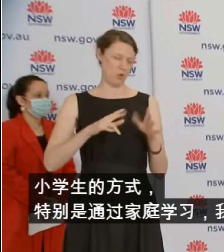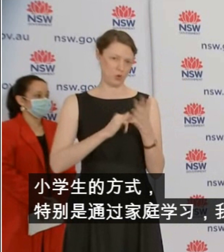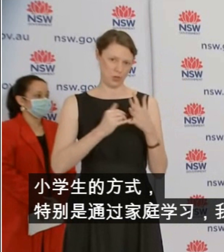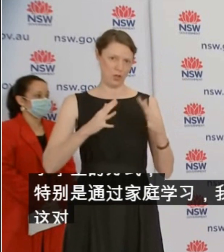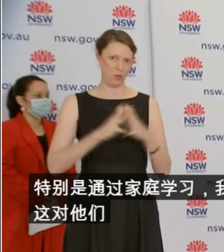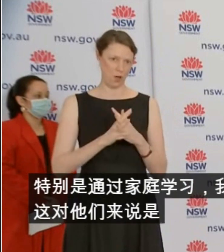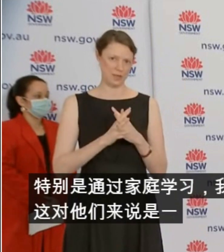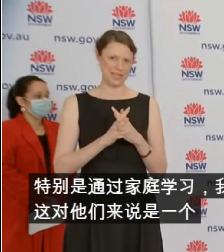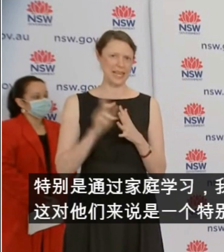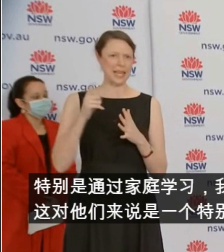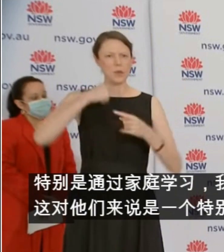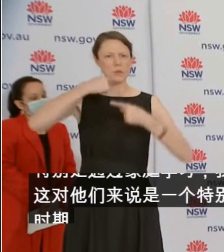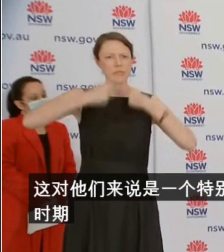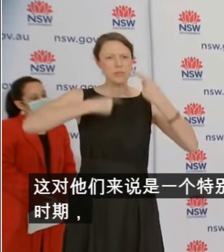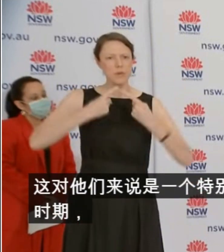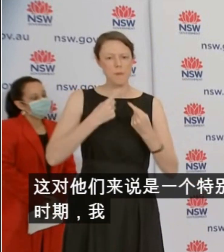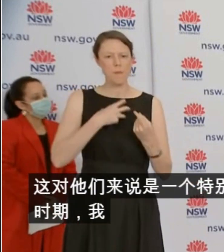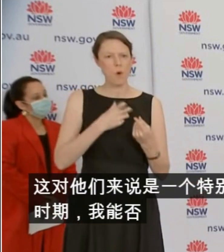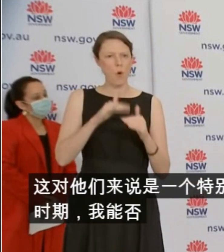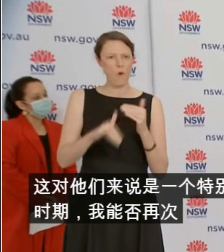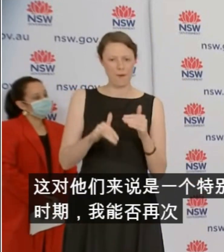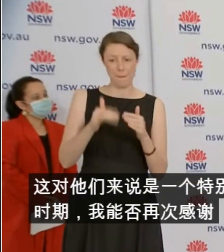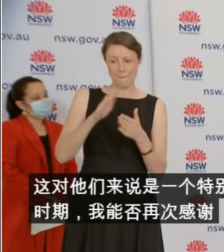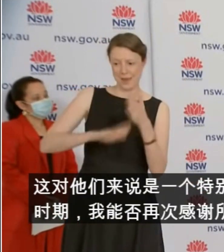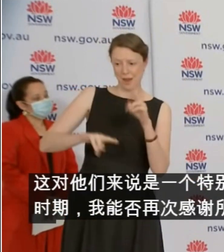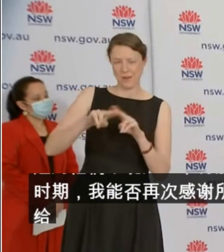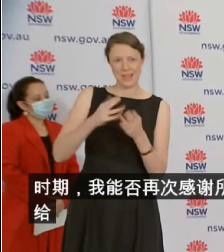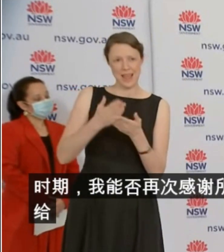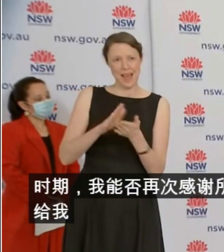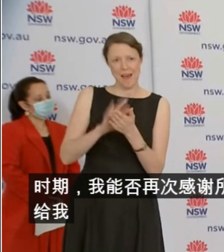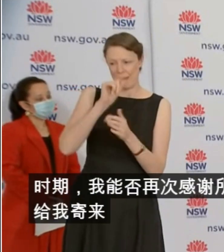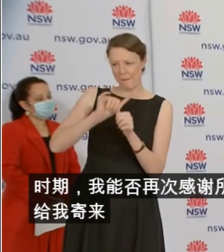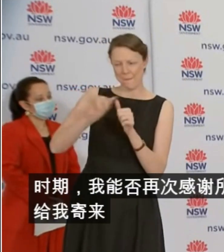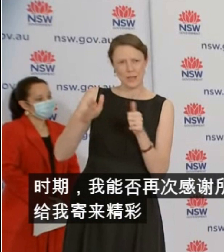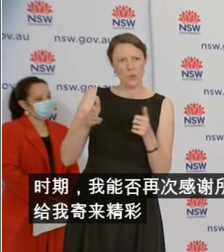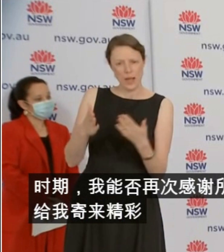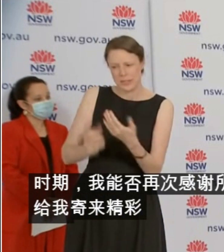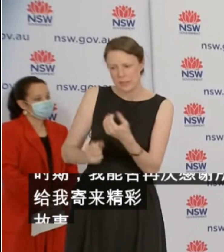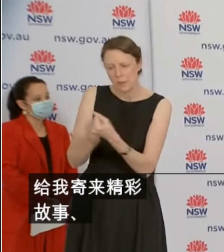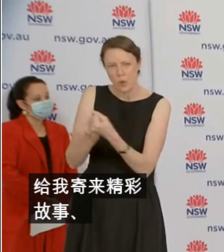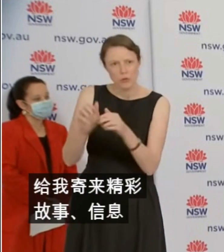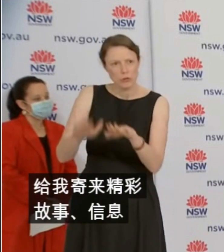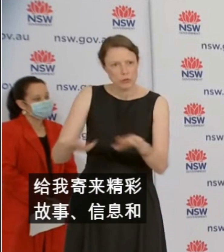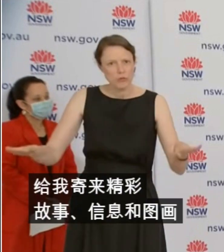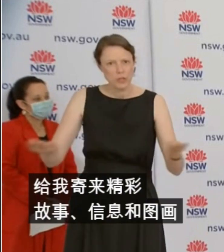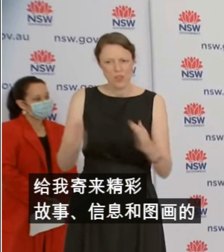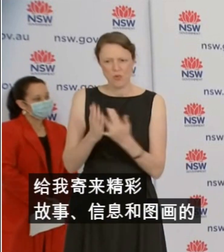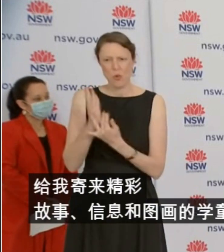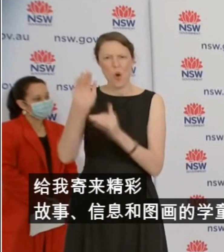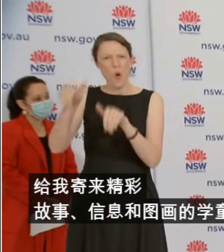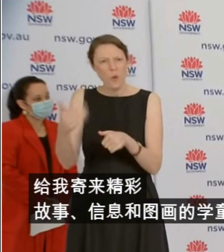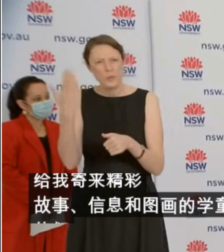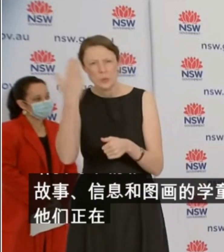home learning. We know it's been a particularly difficult time for them, and can I again thank all the school children who've sent me wonderful stories and messages